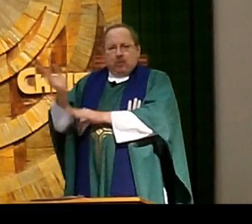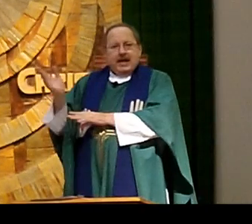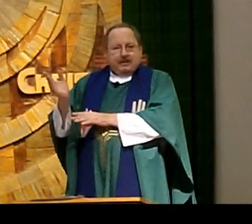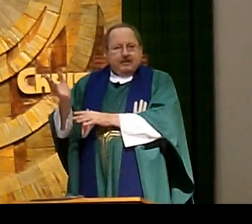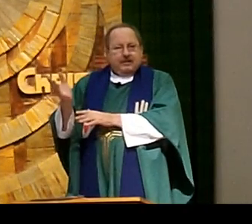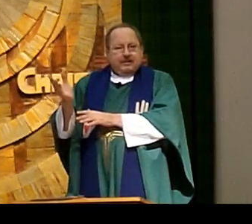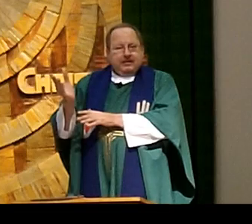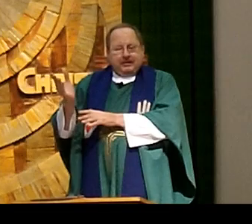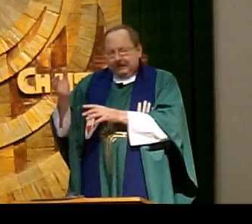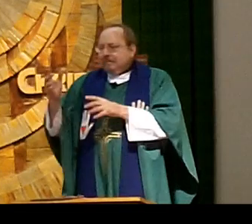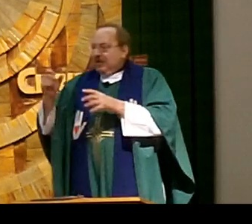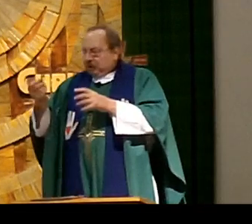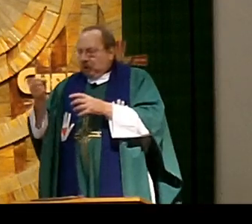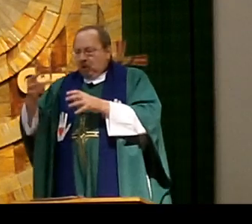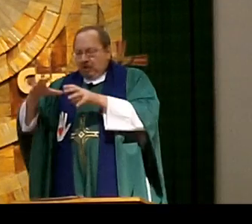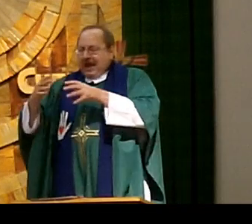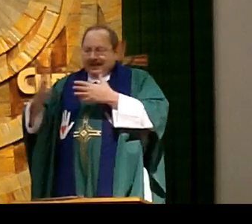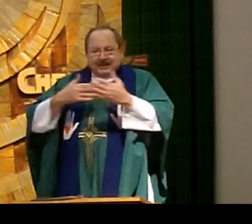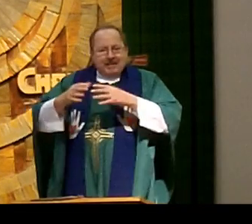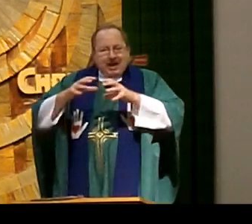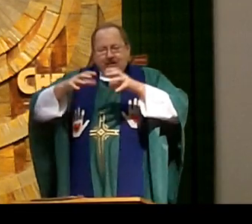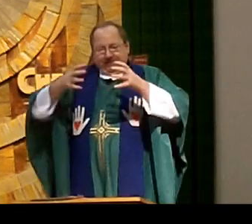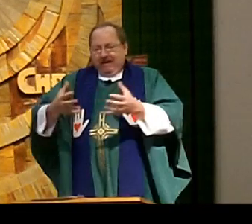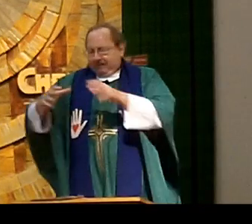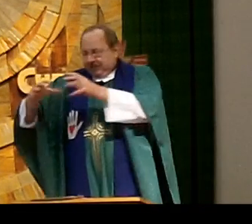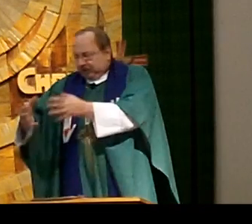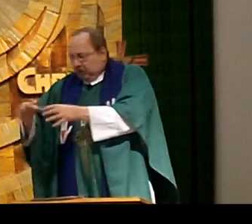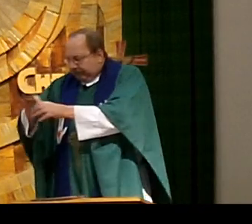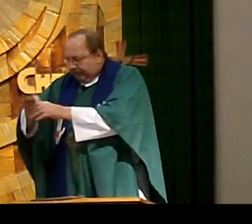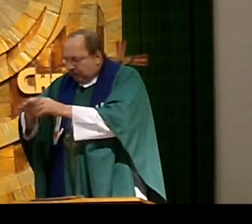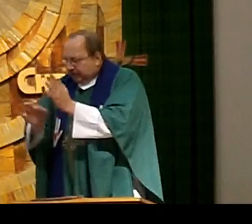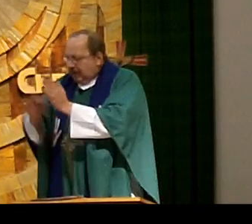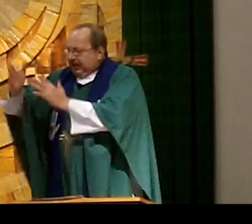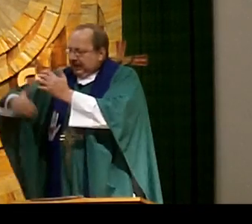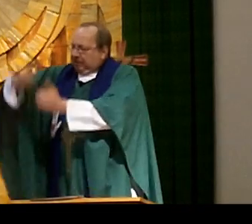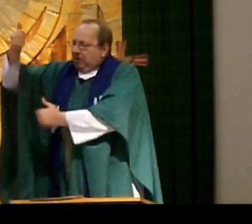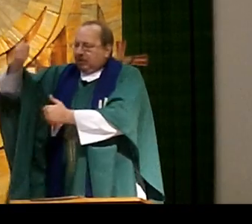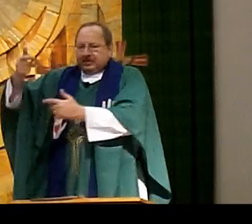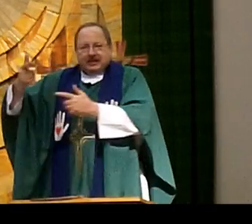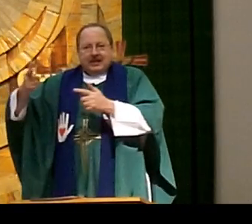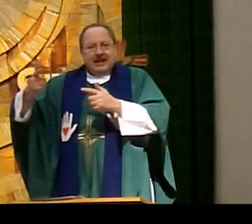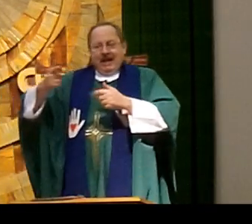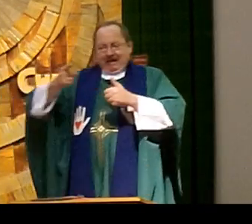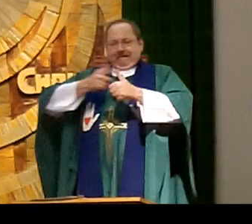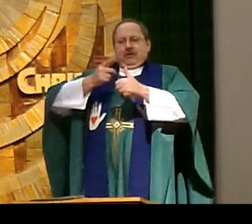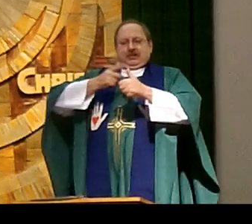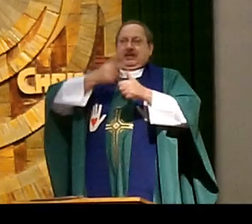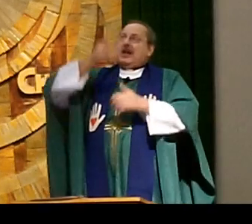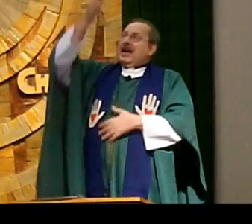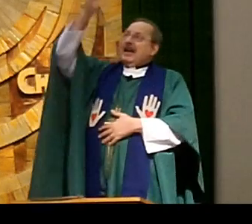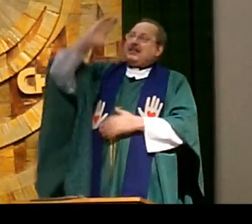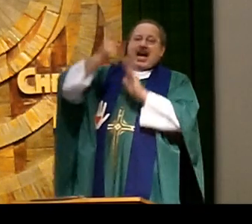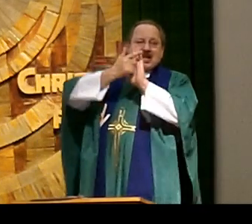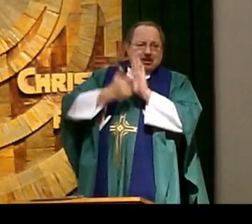right. So it doesn't matter if this group votes with the most. First is God's